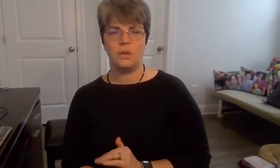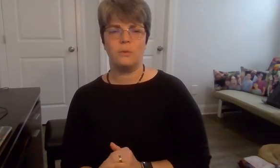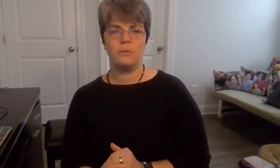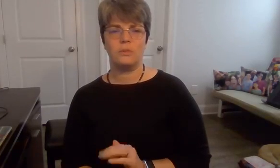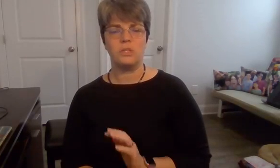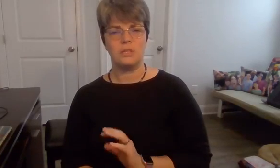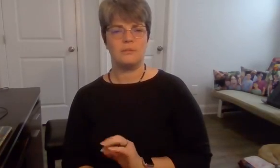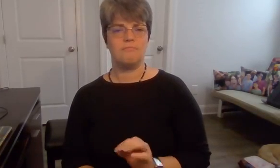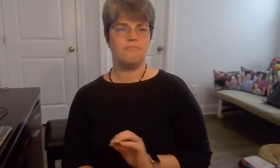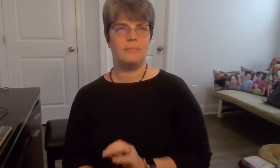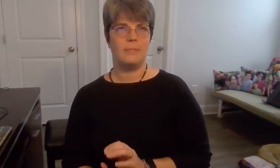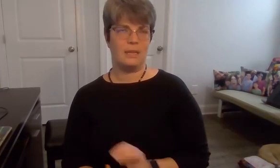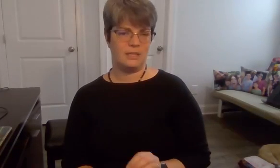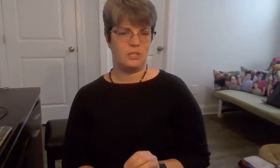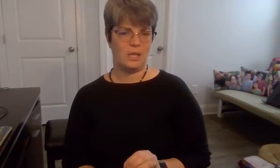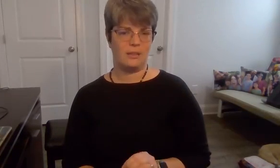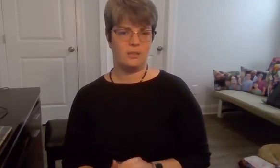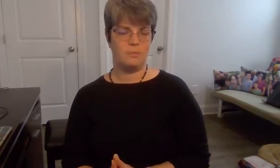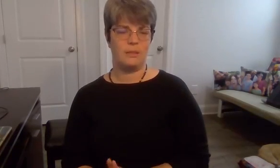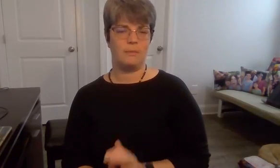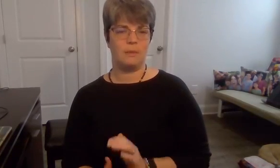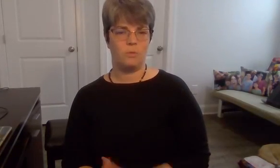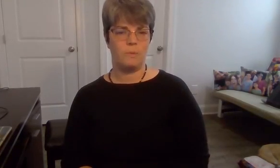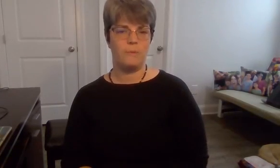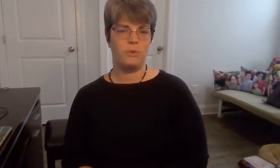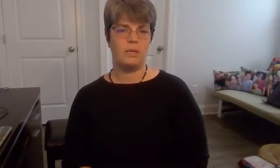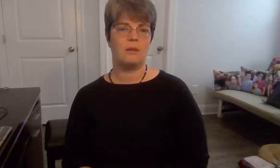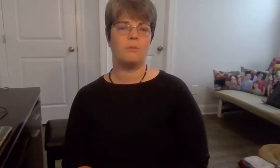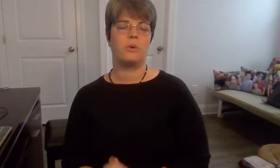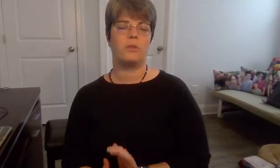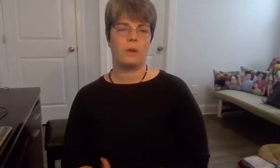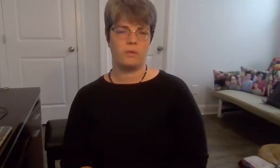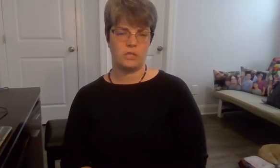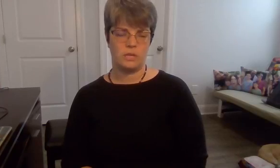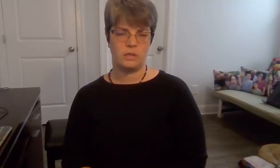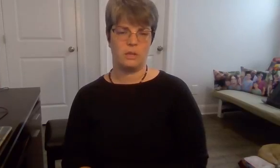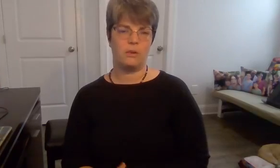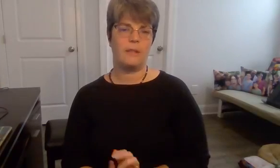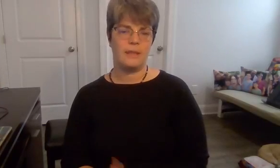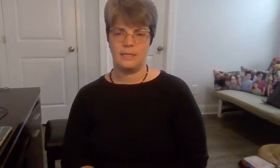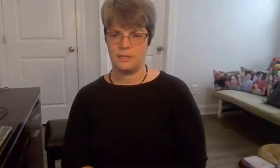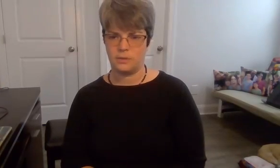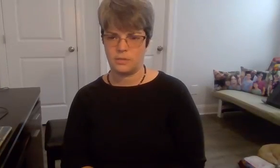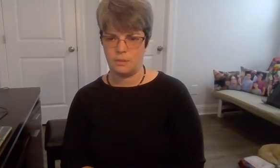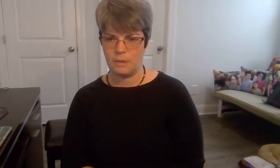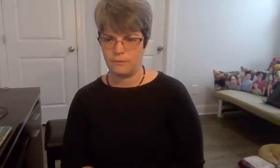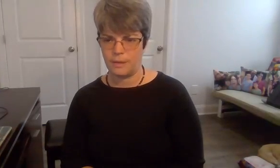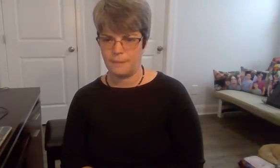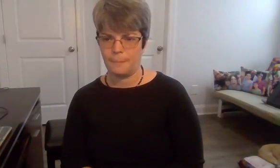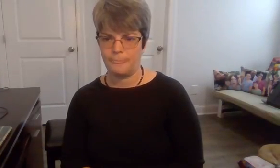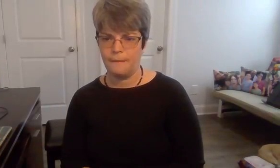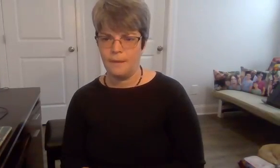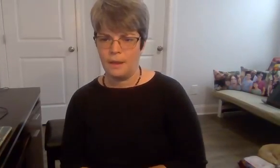So just, that is a challenge, but the more people you can get on board, the quicker the child's going to learn it, the easier it's going to be for